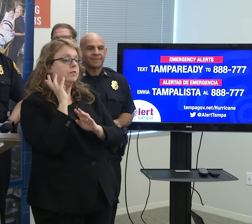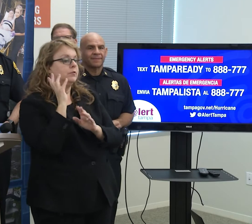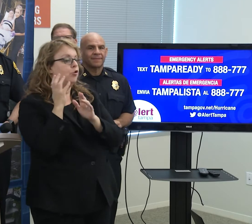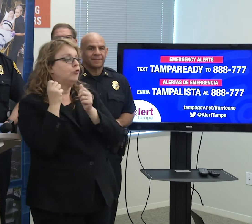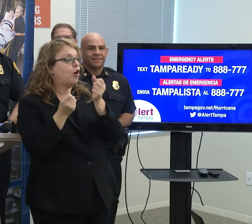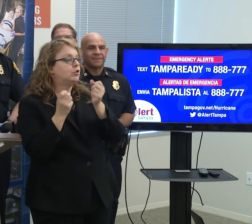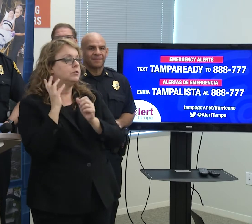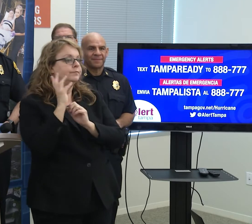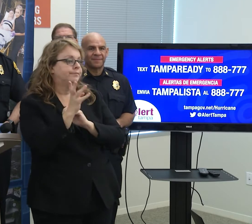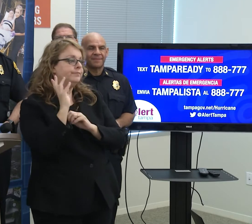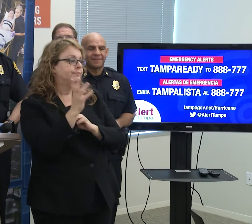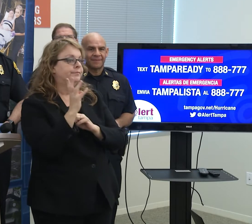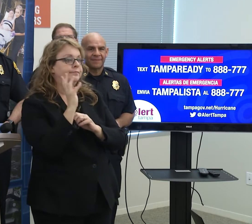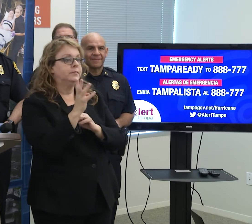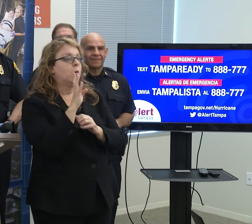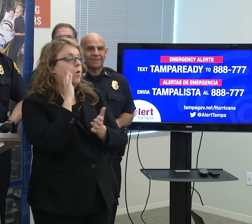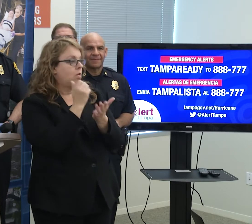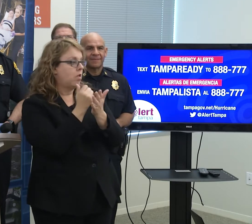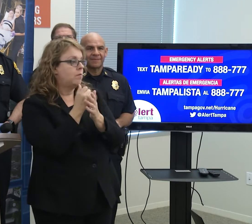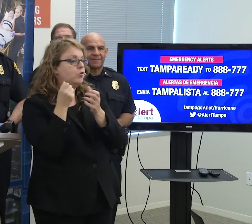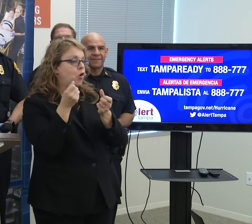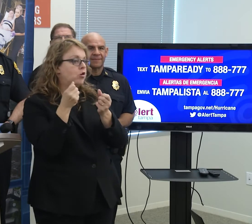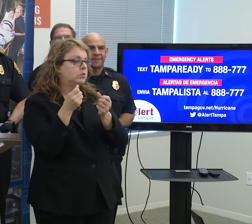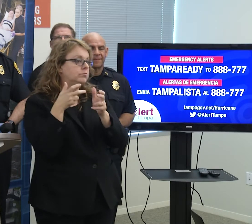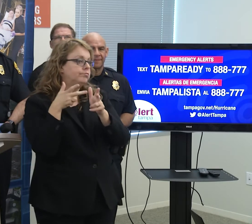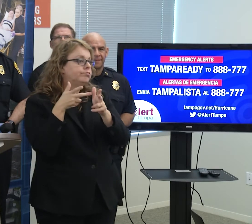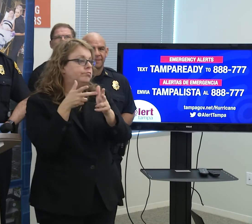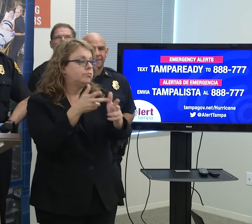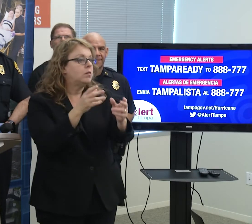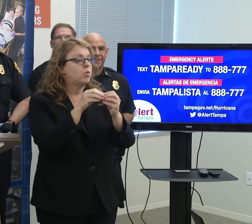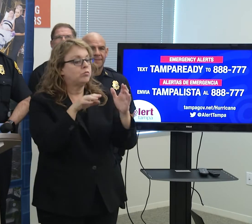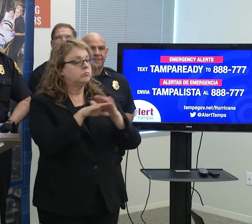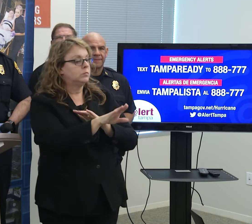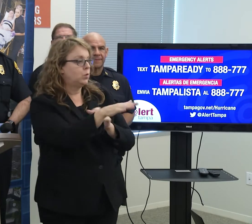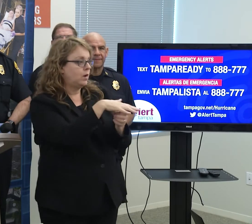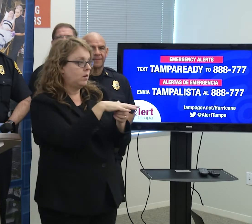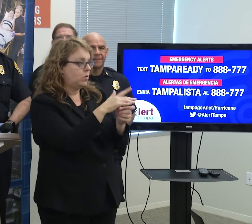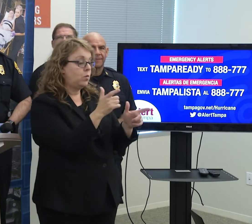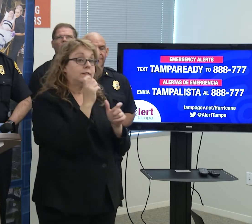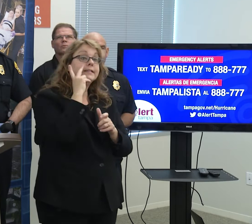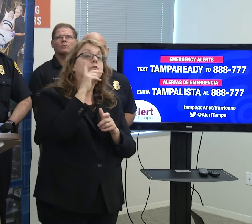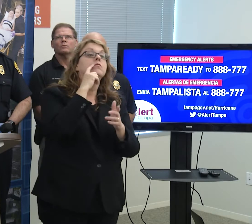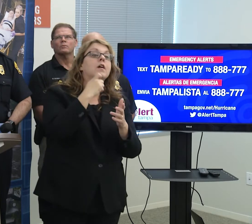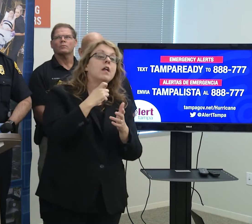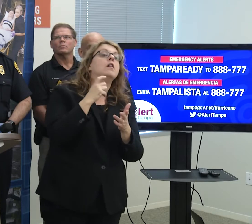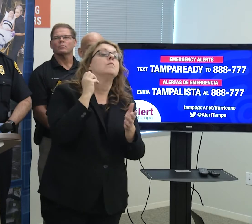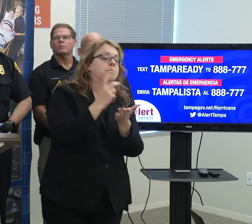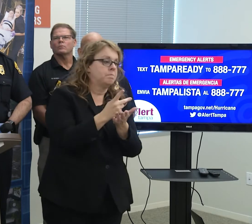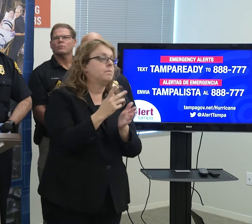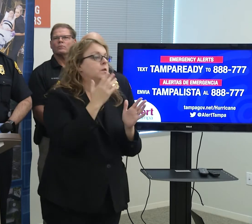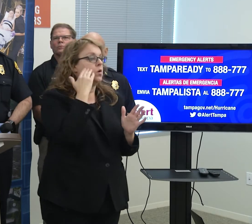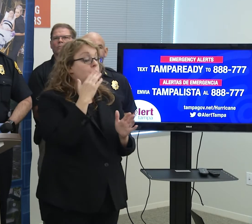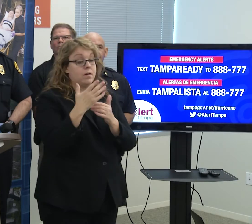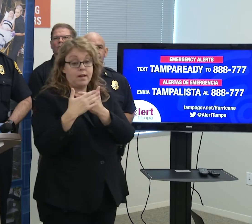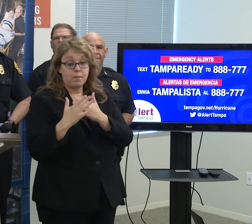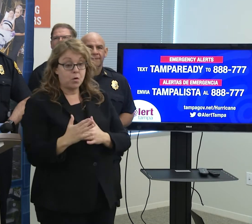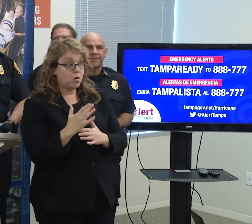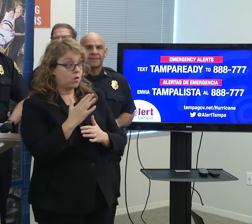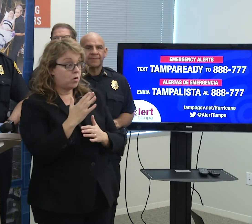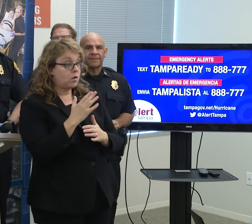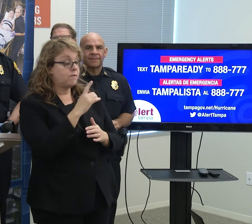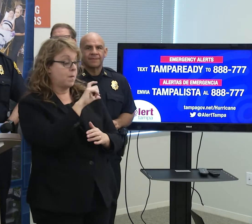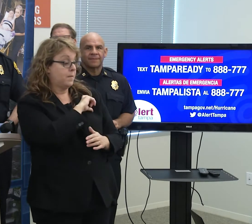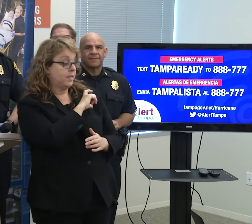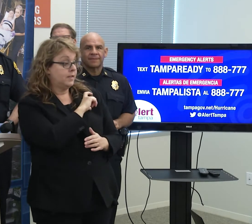process. If you have the hang tag, it will get you back into your neighborhood quicker. We are relying on people, like they said, to know their neighbors. From a